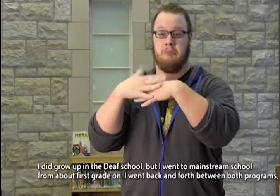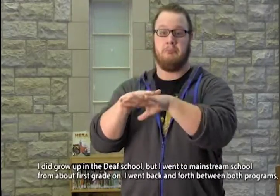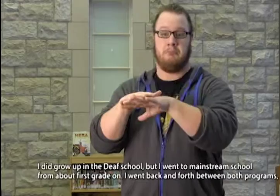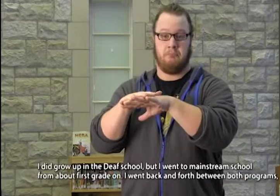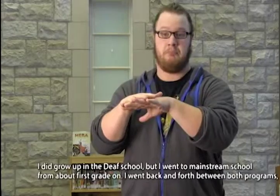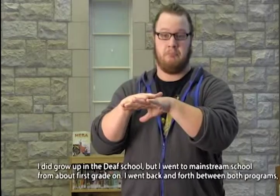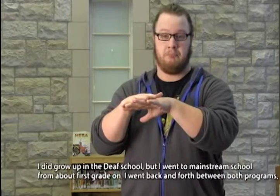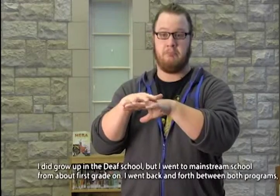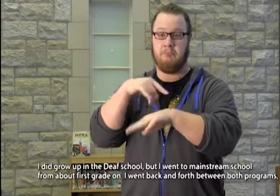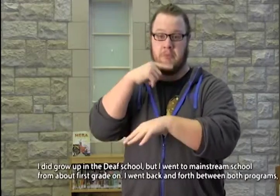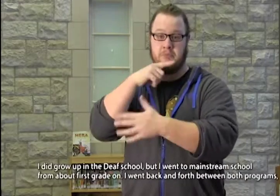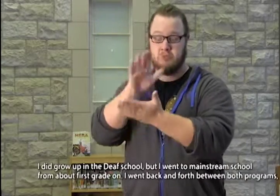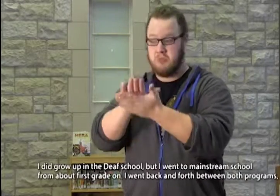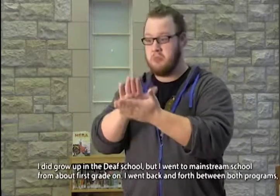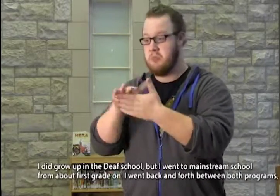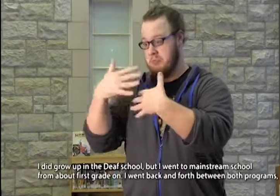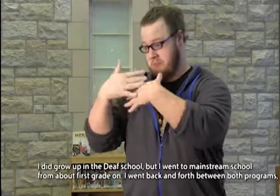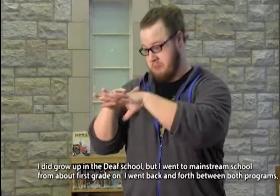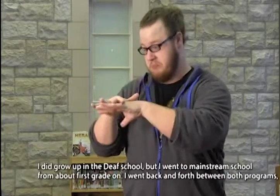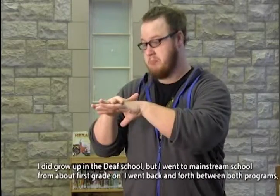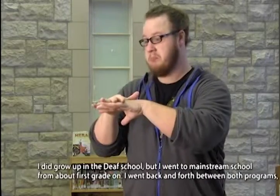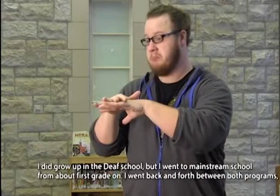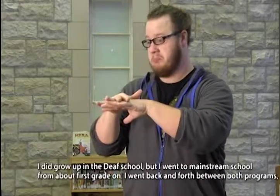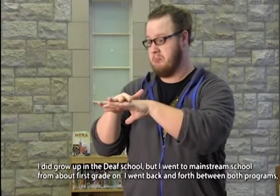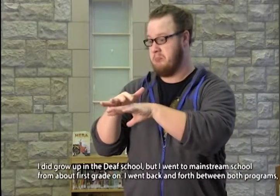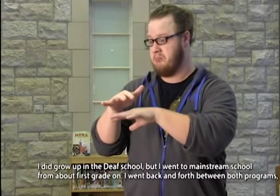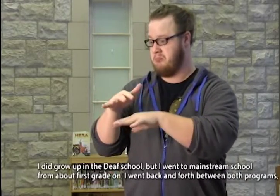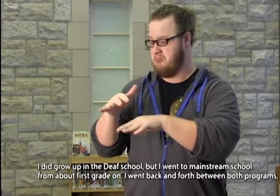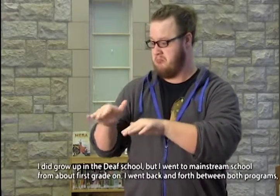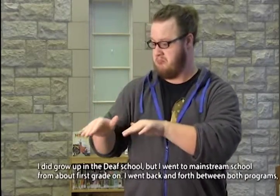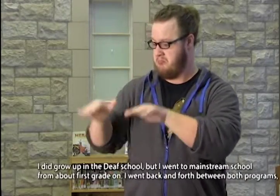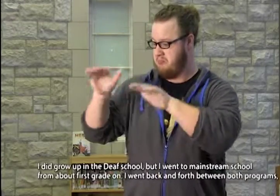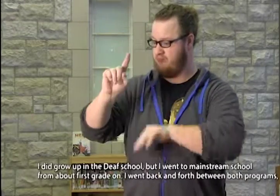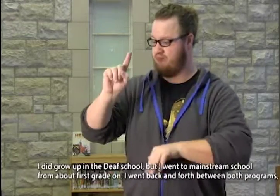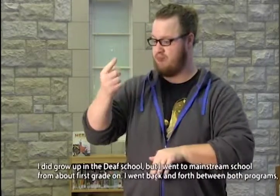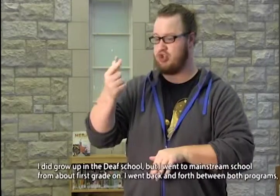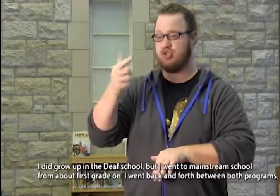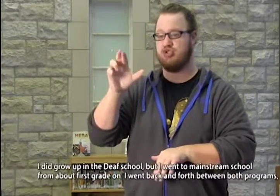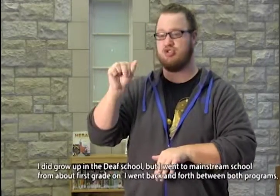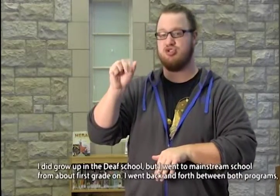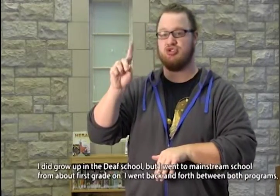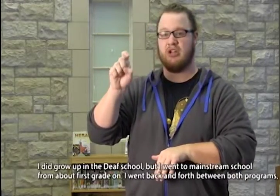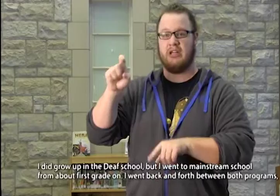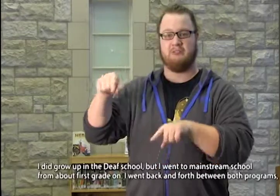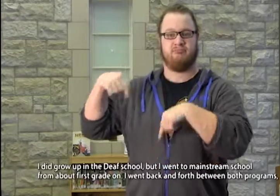but I went to mainstream school from about 1st grade on.